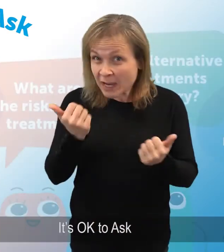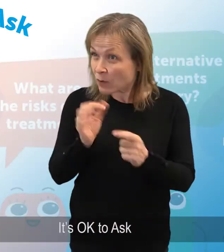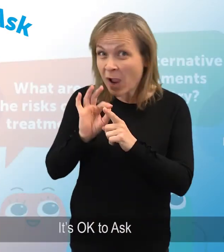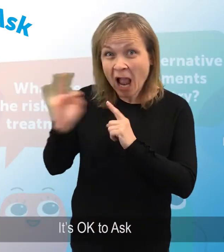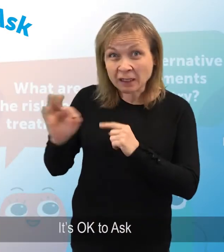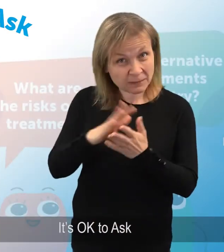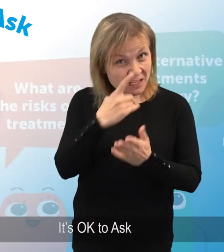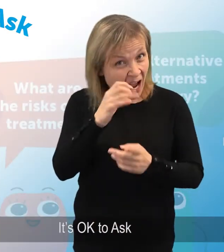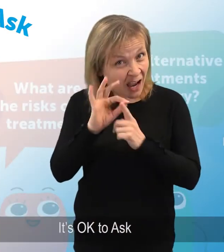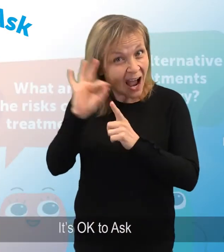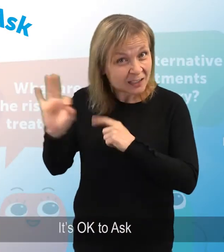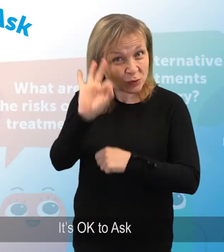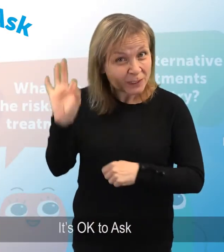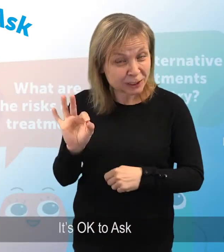It's okay to ask.